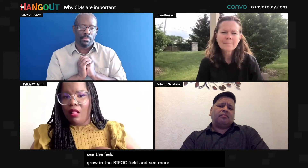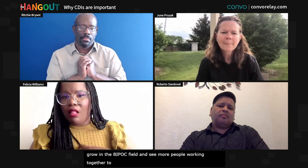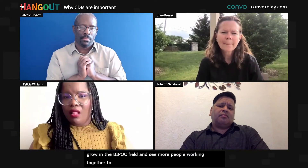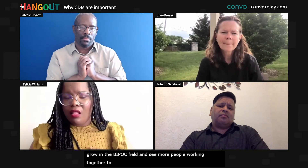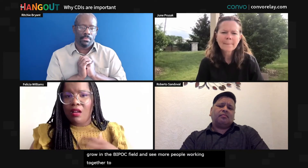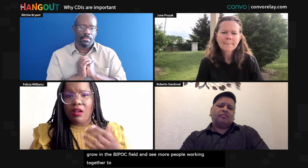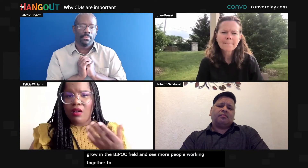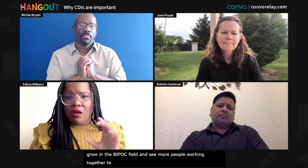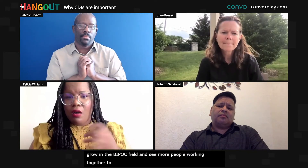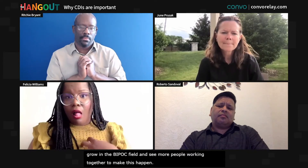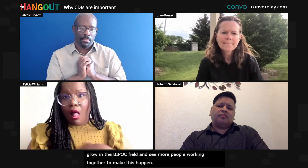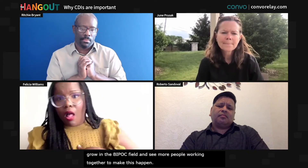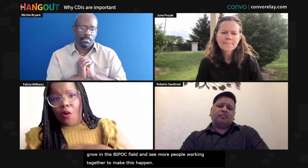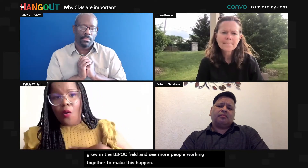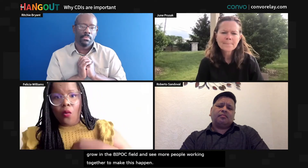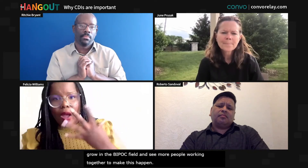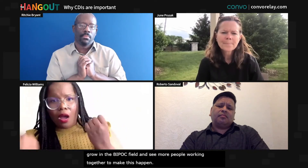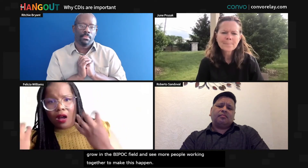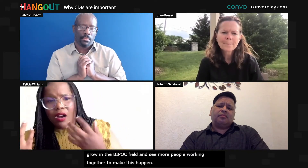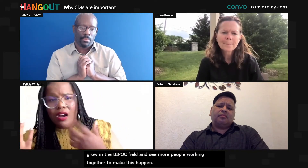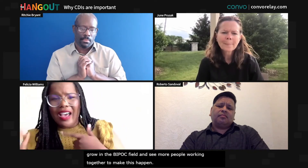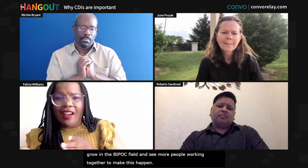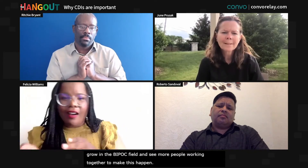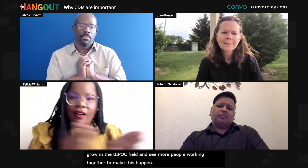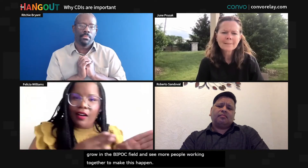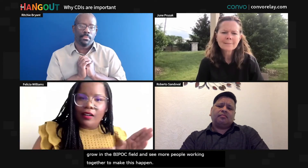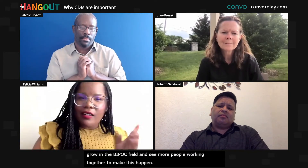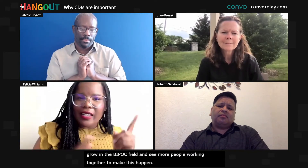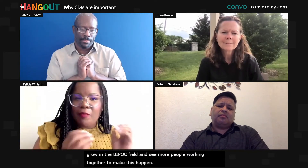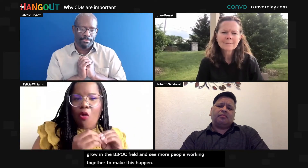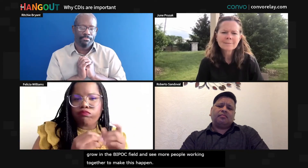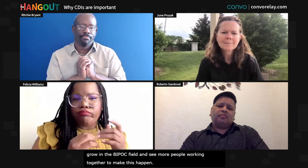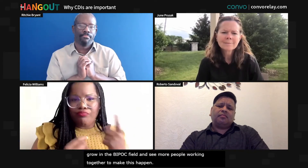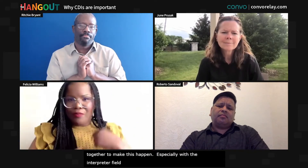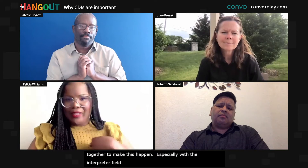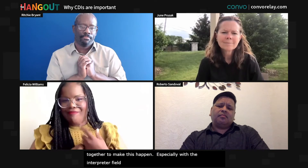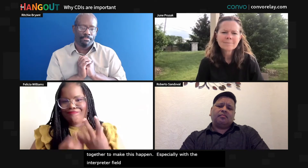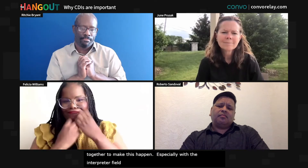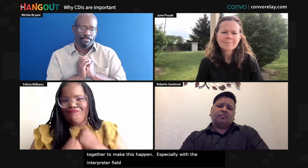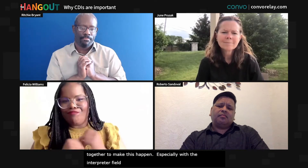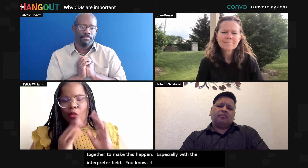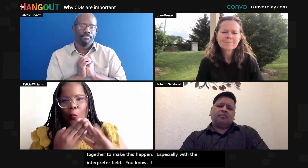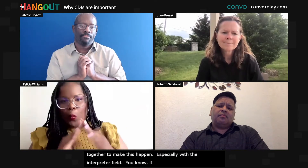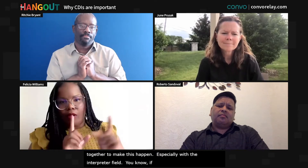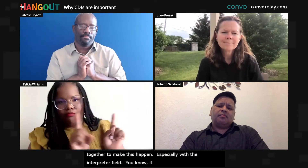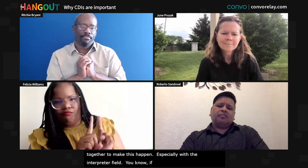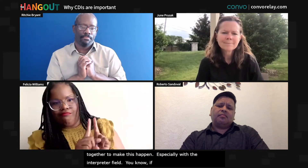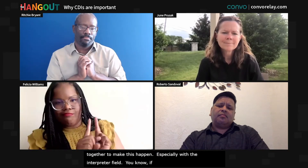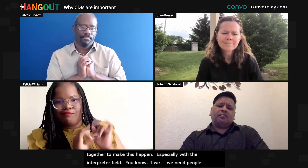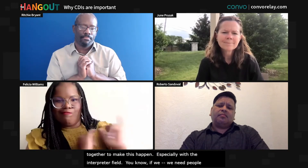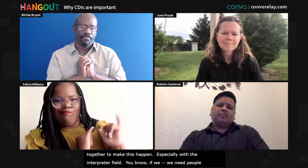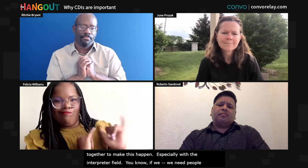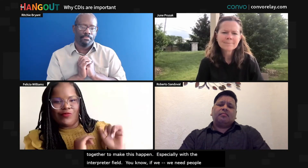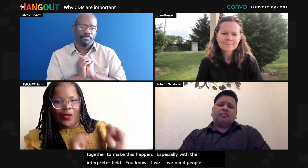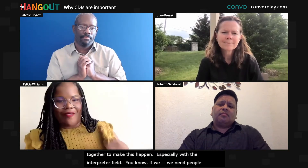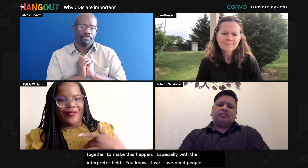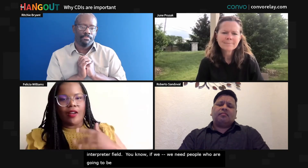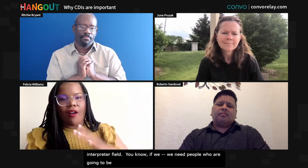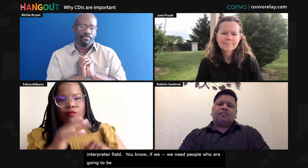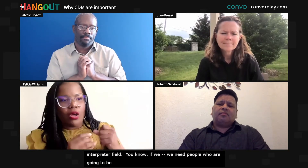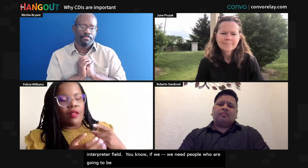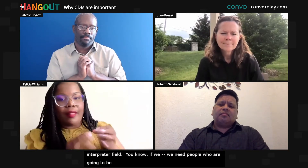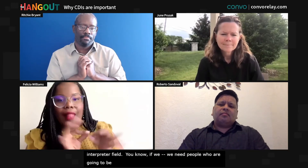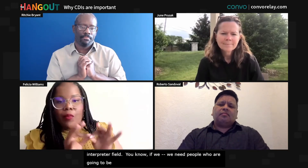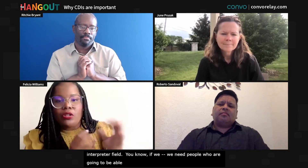Yeah, especially with the interpreter field. If we need people that are going to be able to think